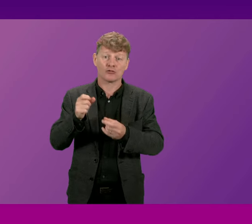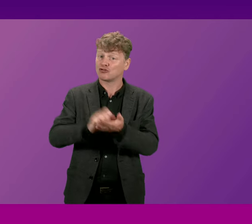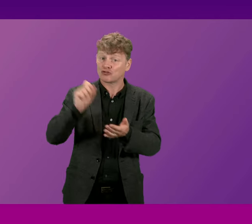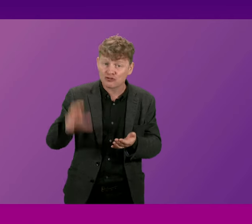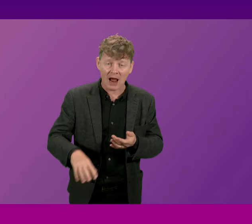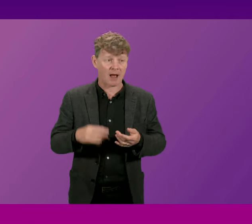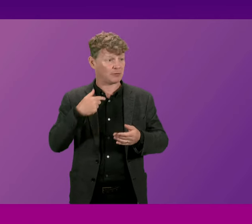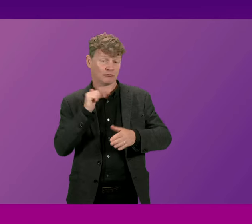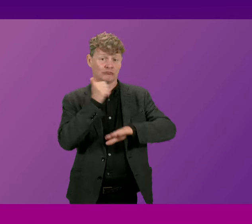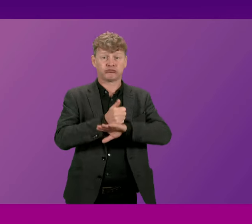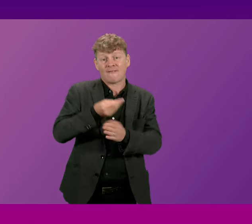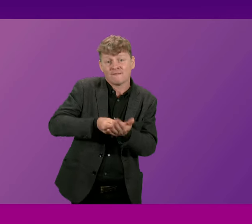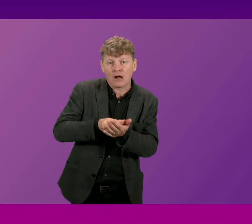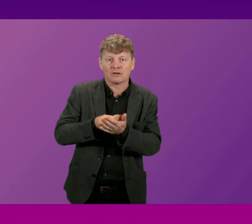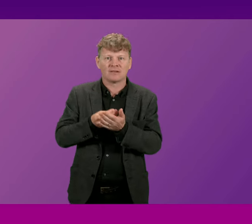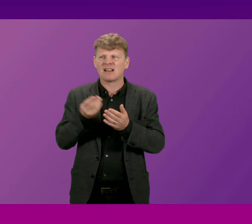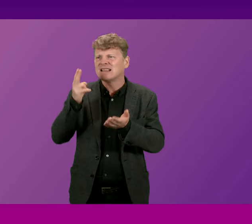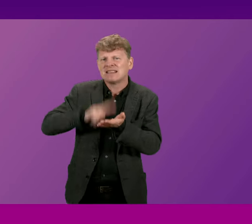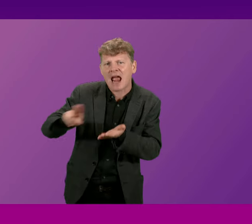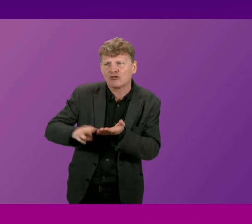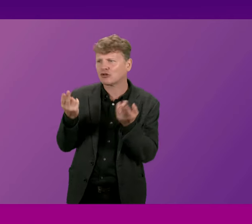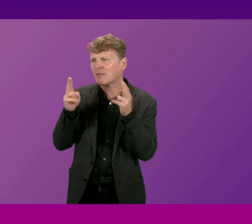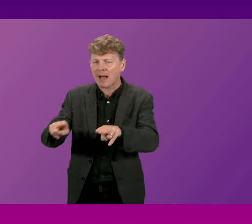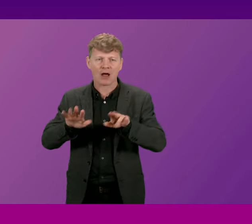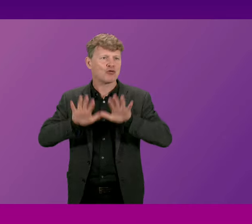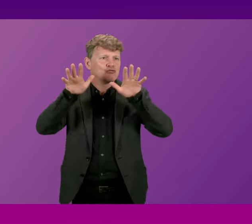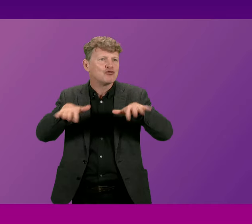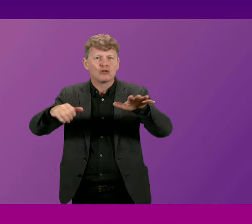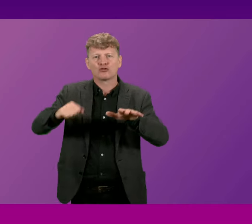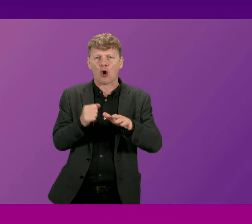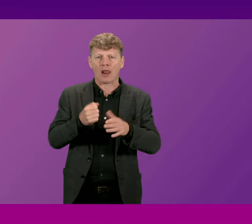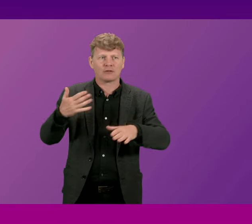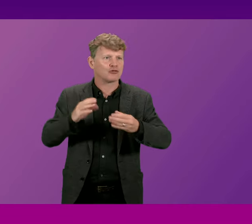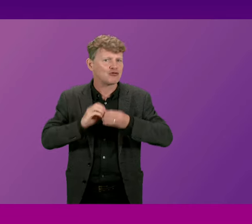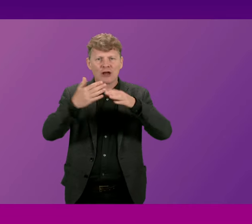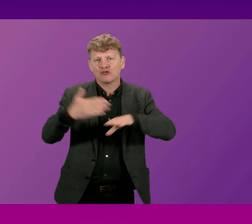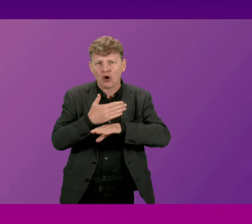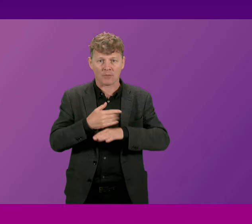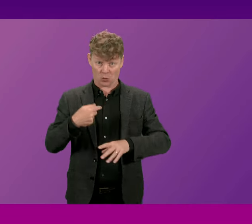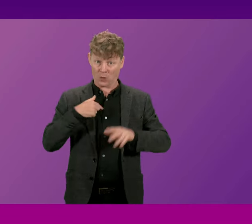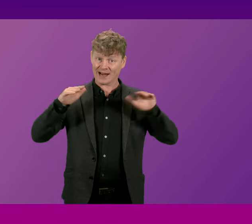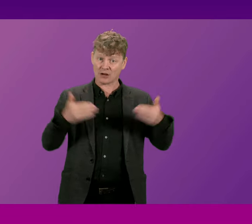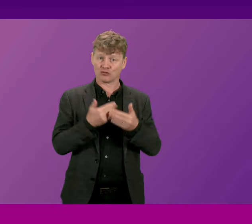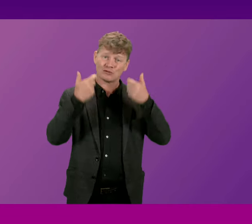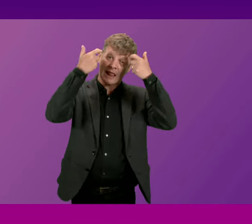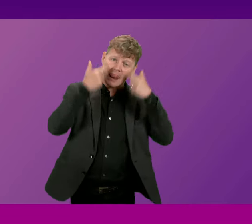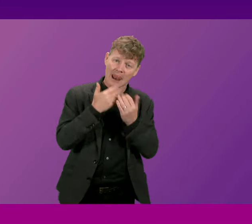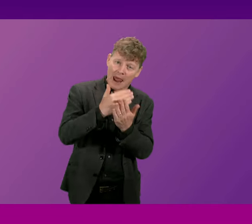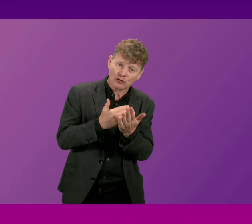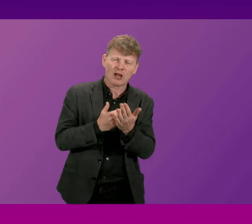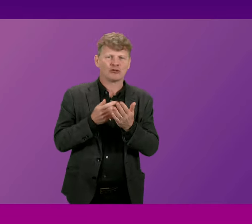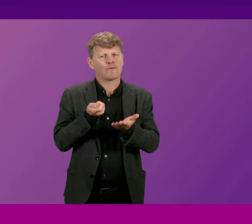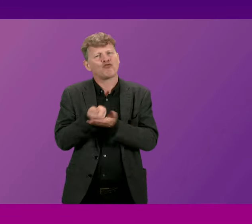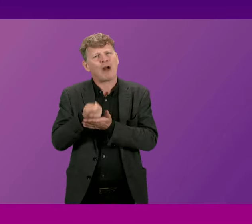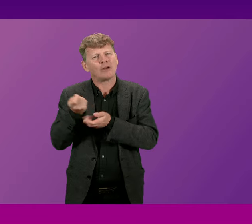to restore nature and create jobs across rural Scotland we introduced legislation for a robust system of rent